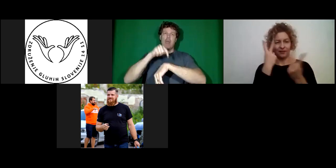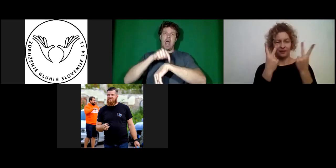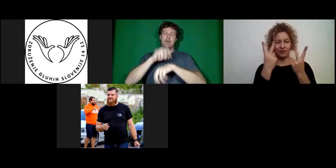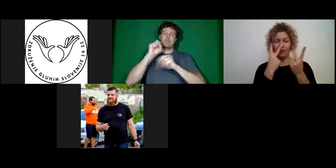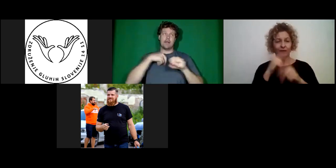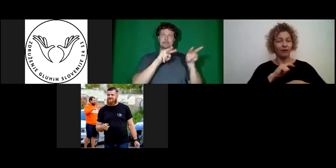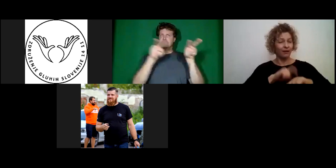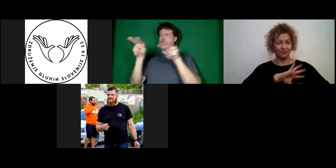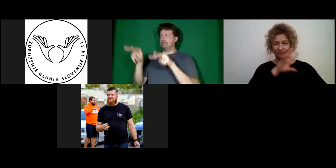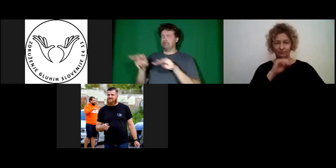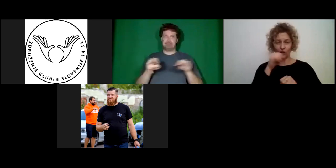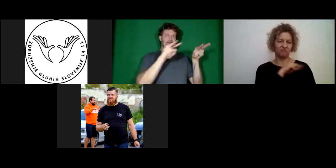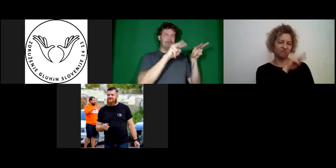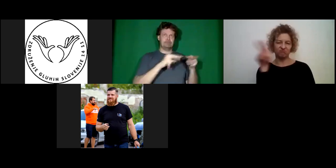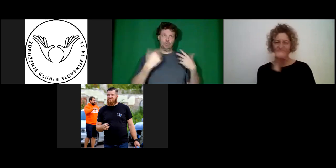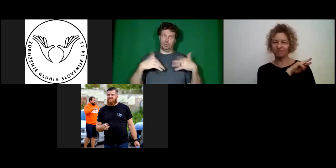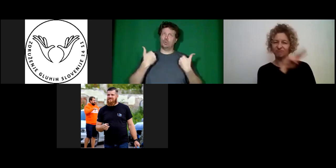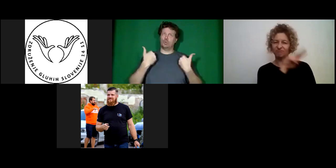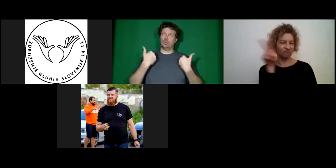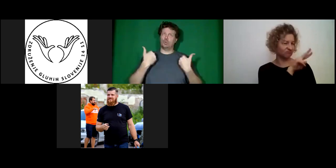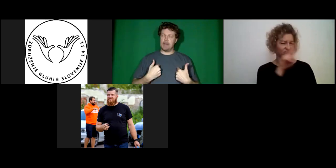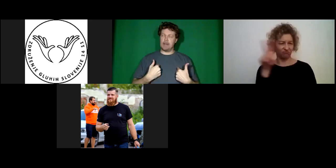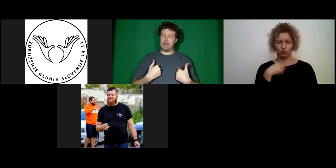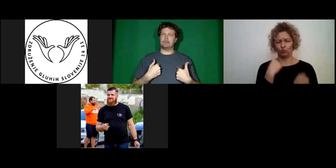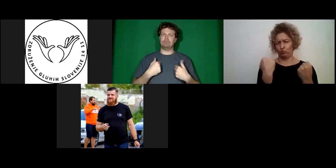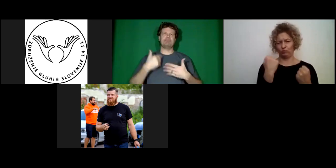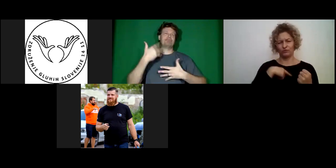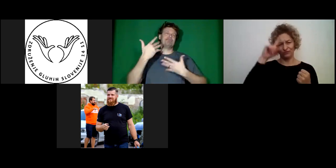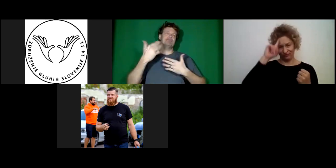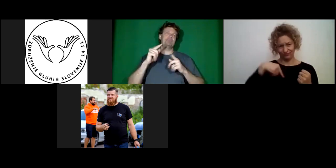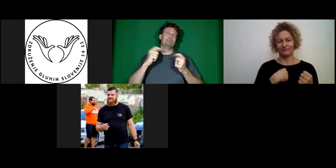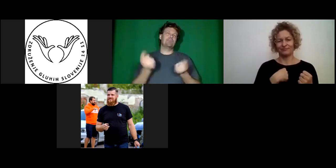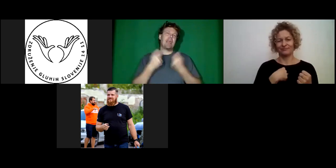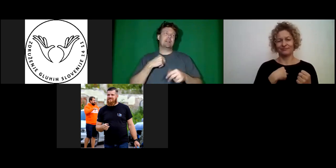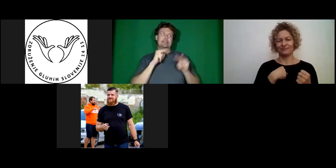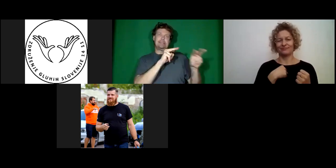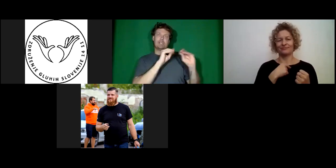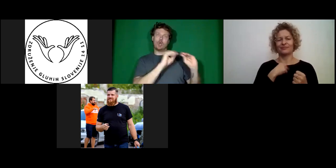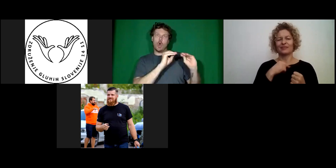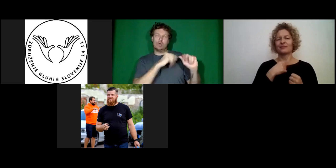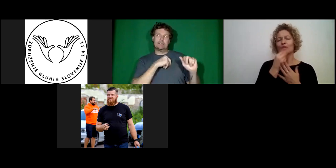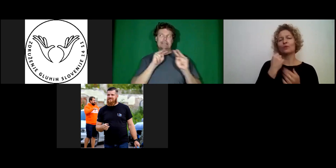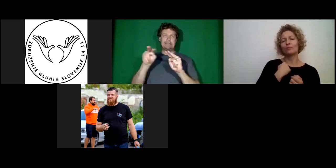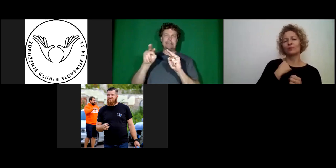language. But everything has to be visible. And I have to pay visual attention. It's going to be tiring.